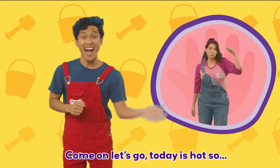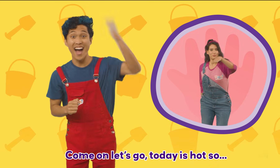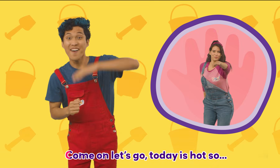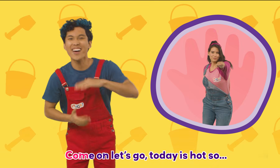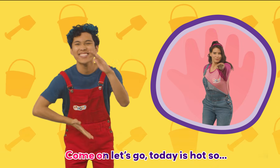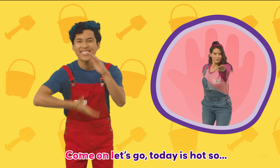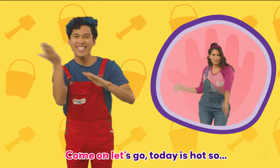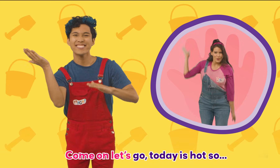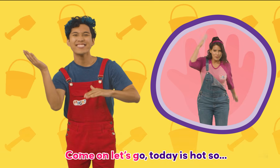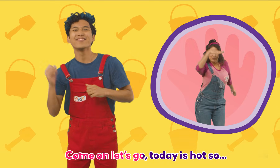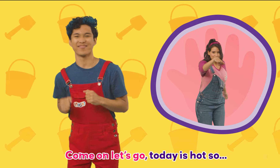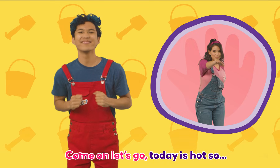Come on, let's go.